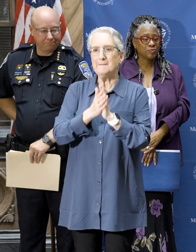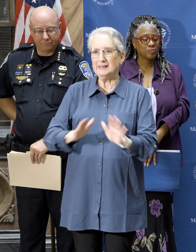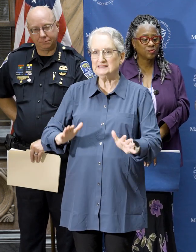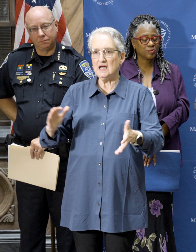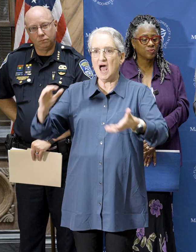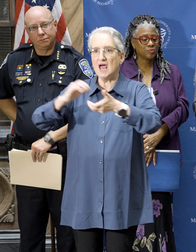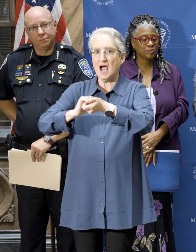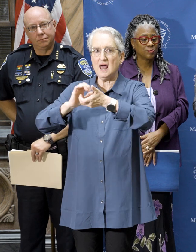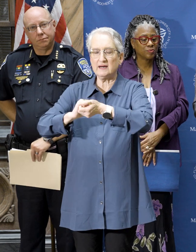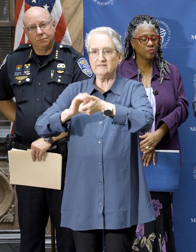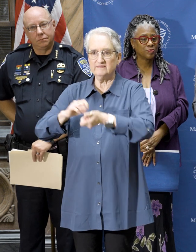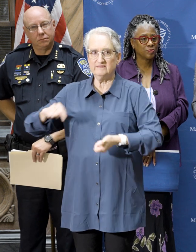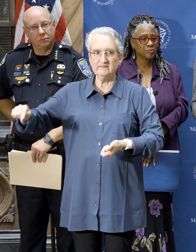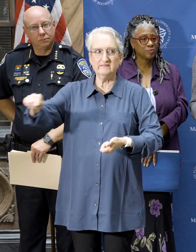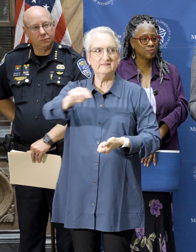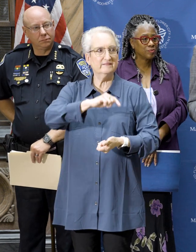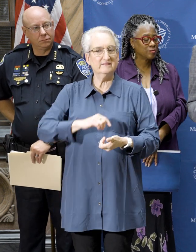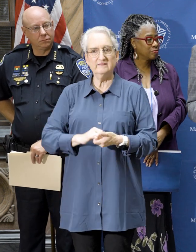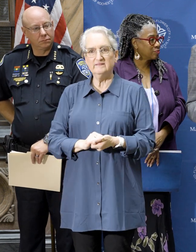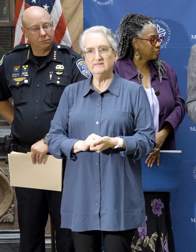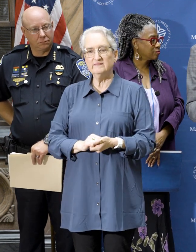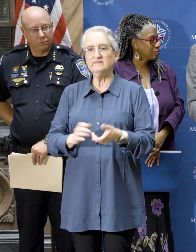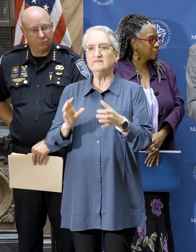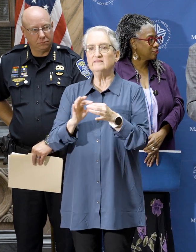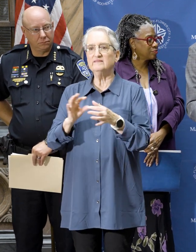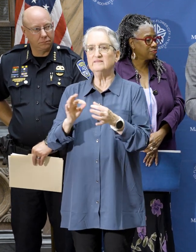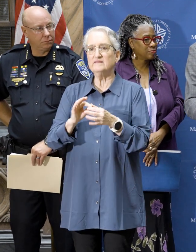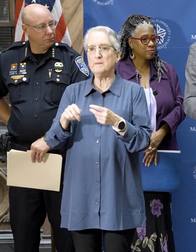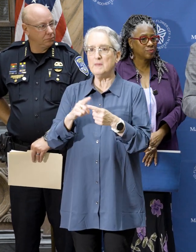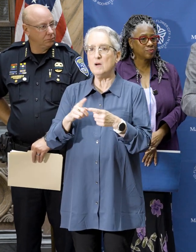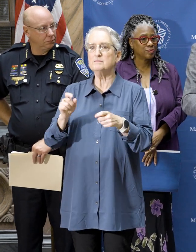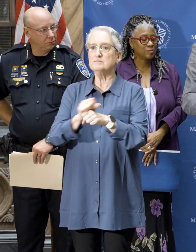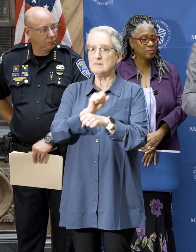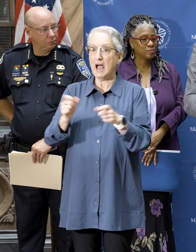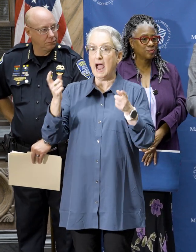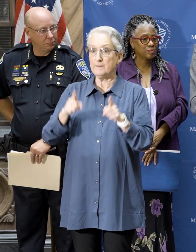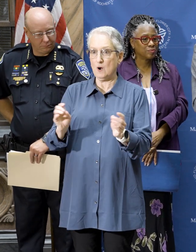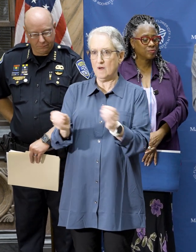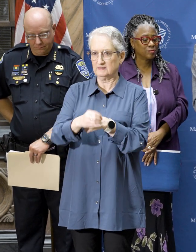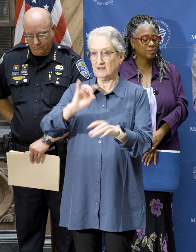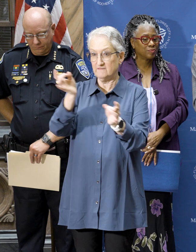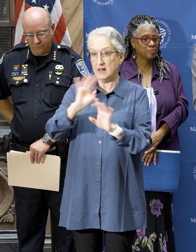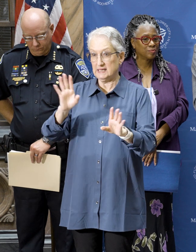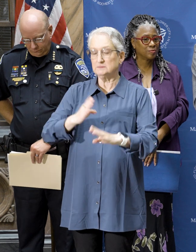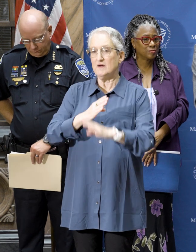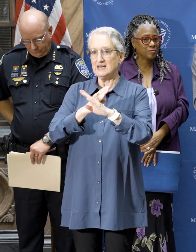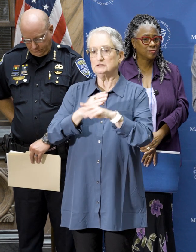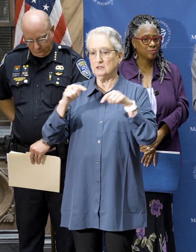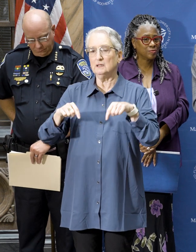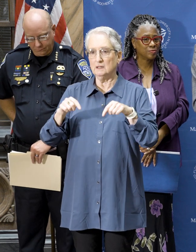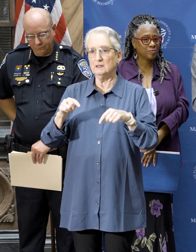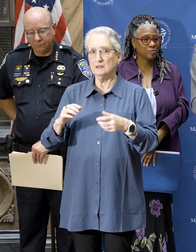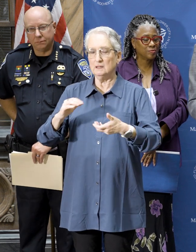will come and talk to you about the work that is taking place amongst those programs. And you may